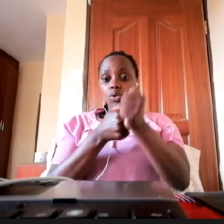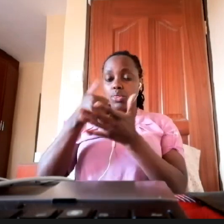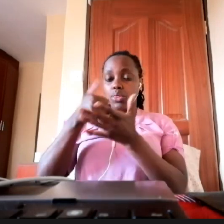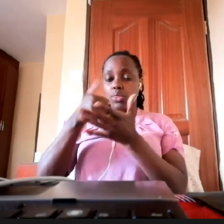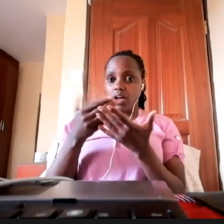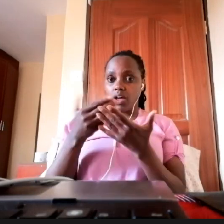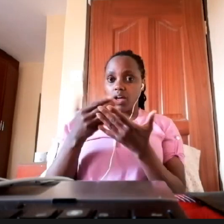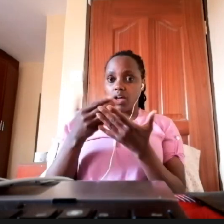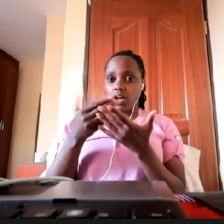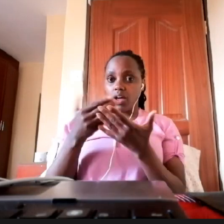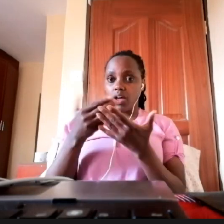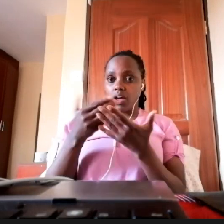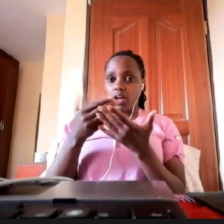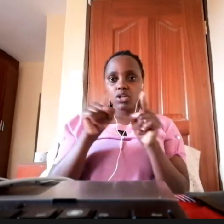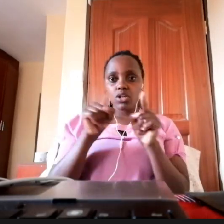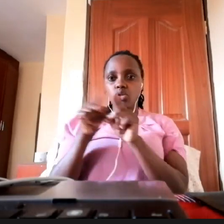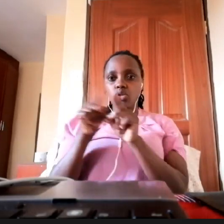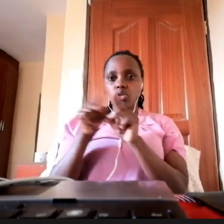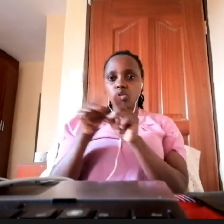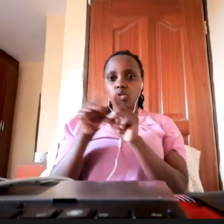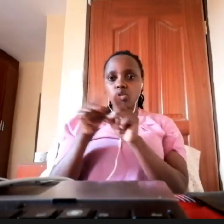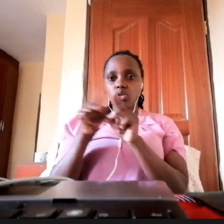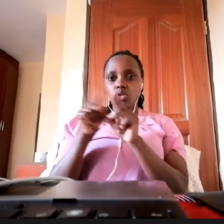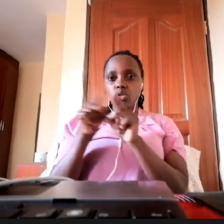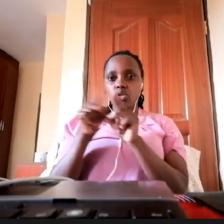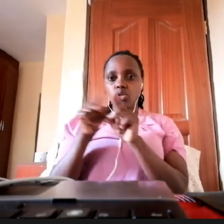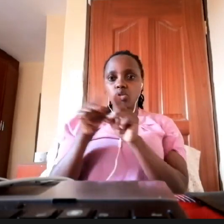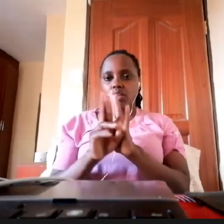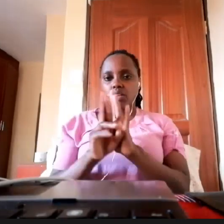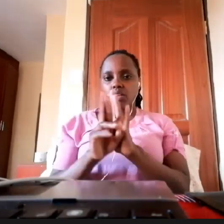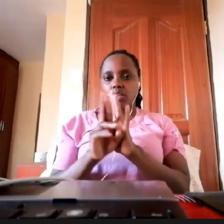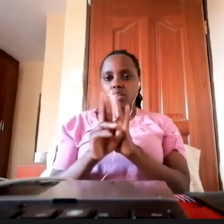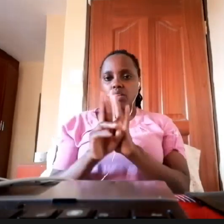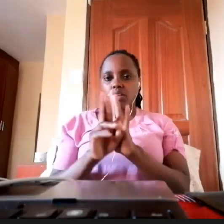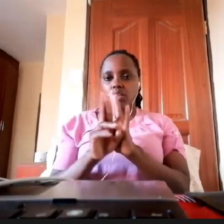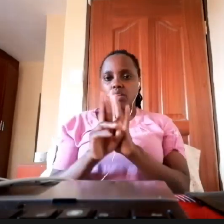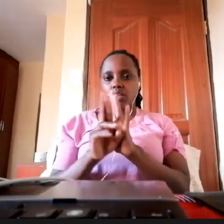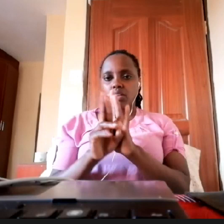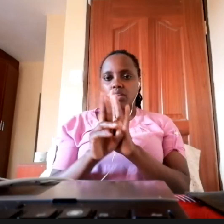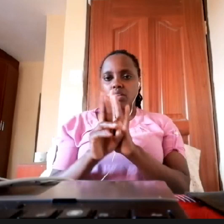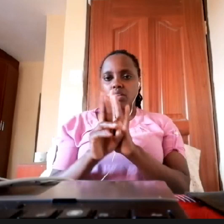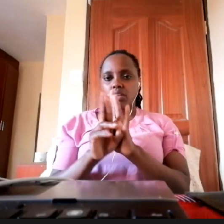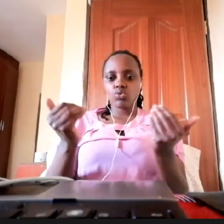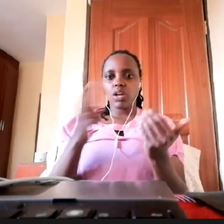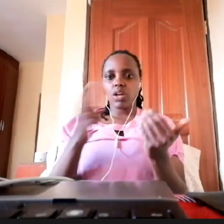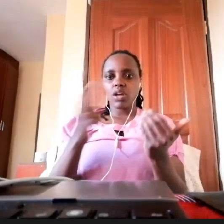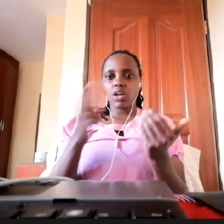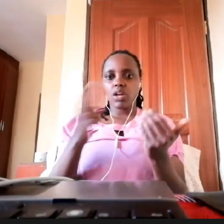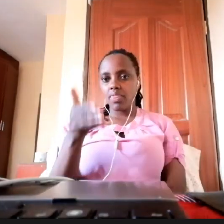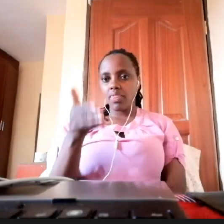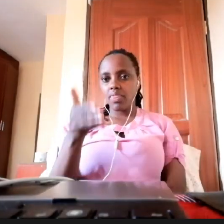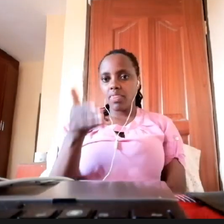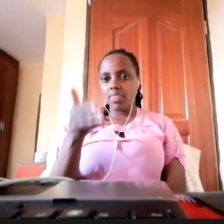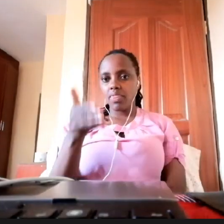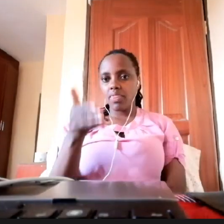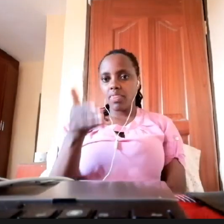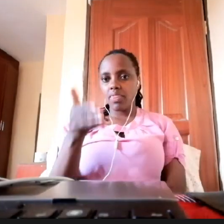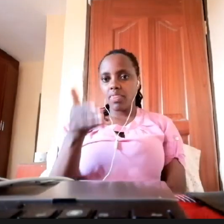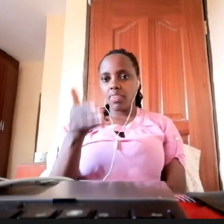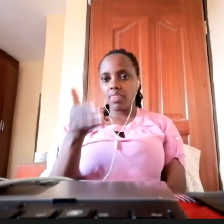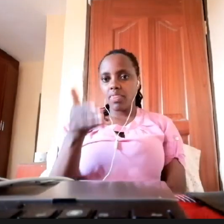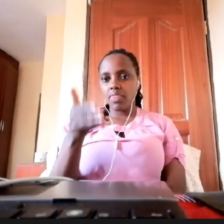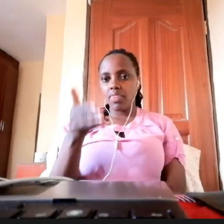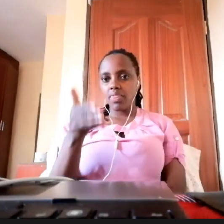objective, second representation of actual situation of children on the ground. So, and that does